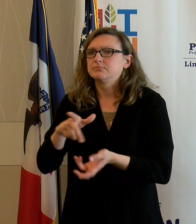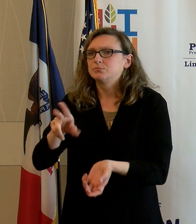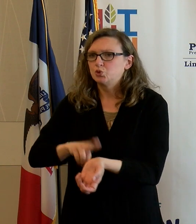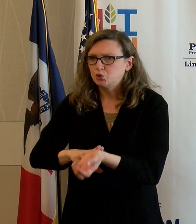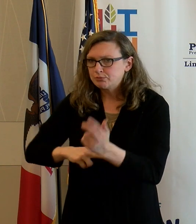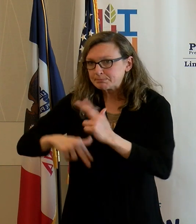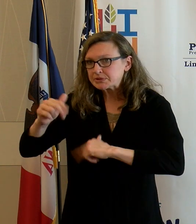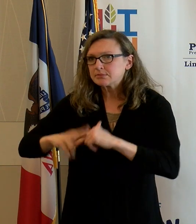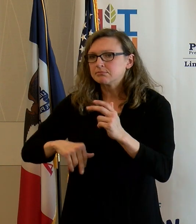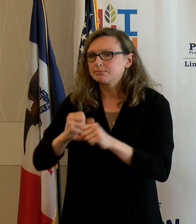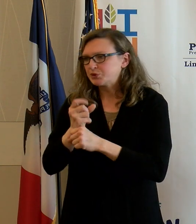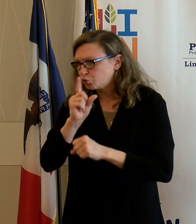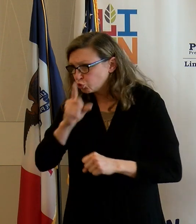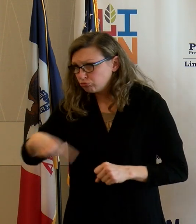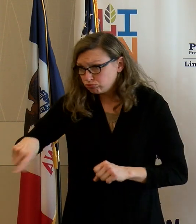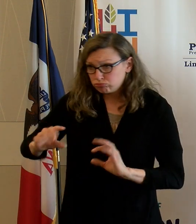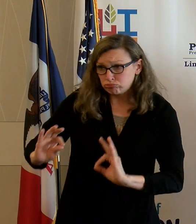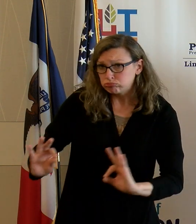this crisis.